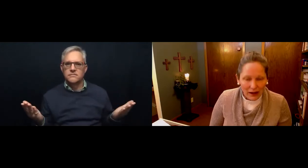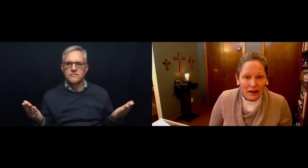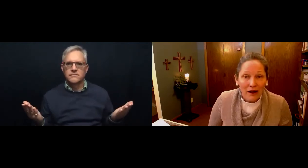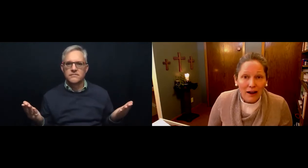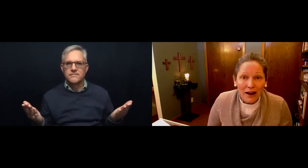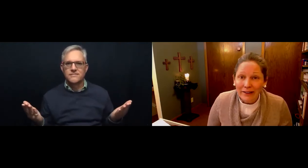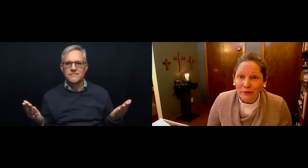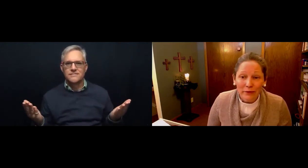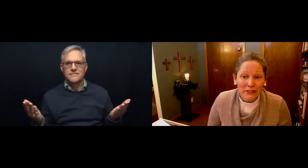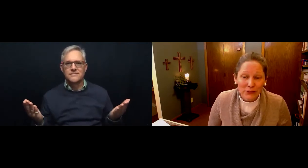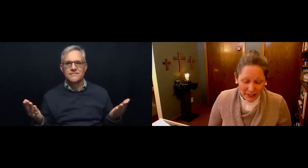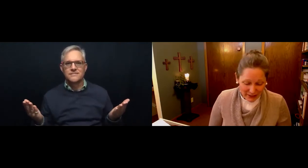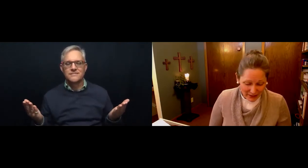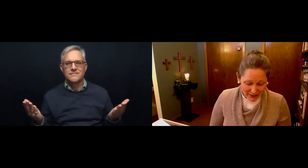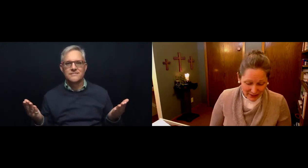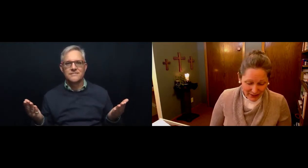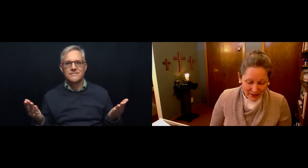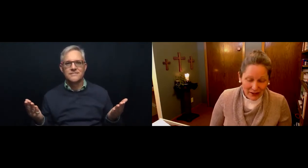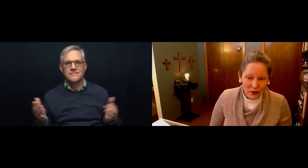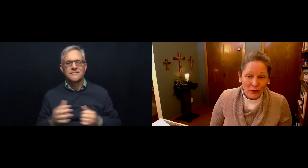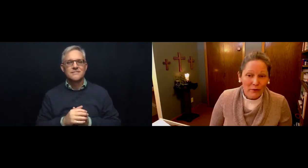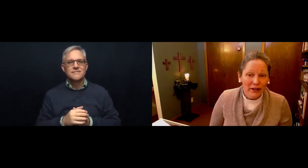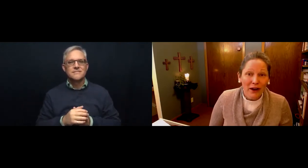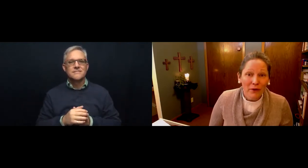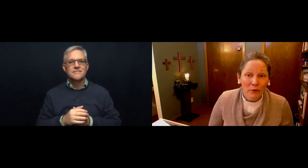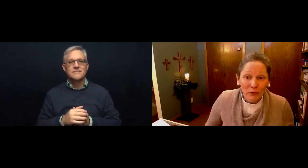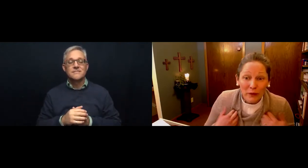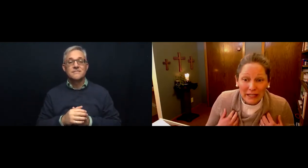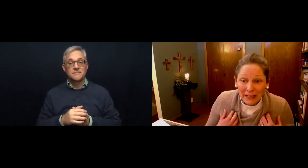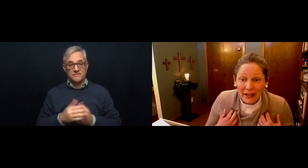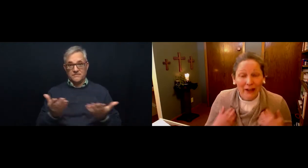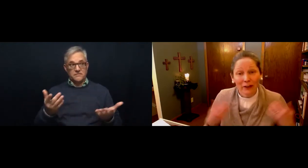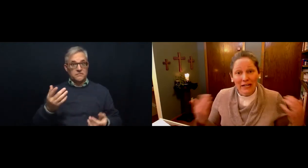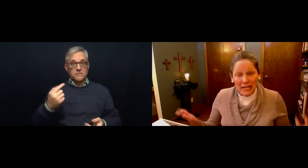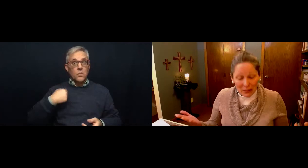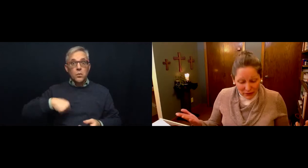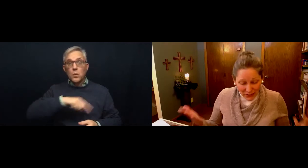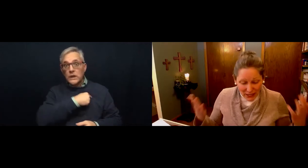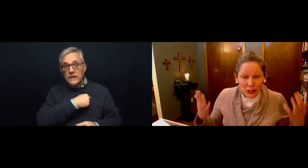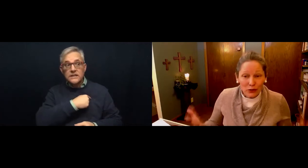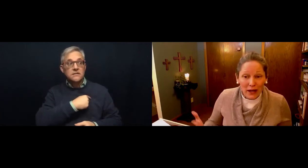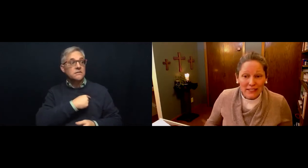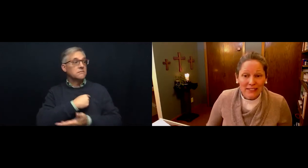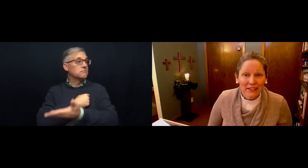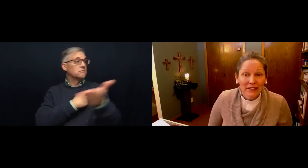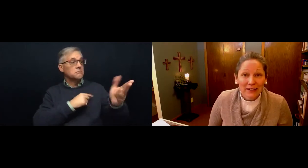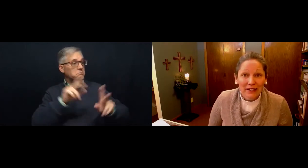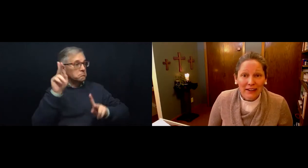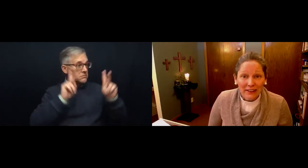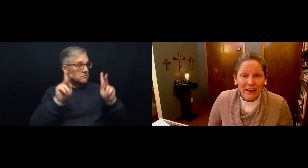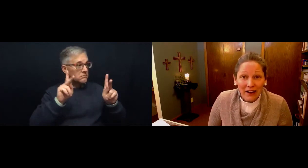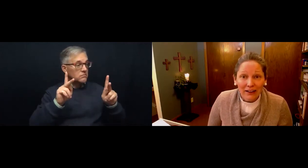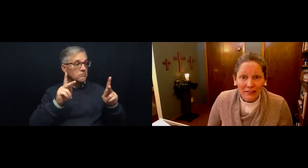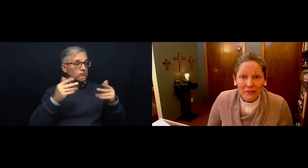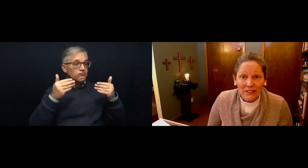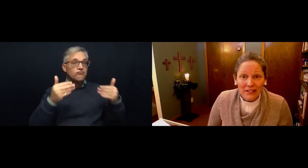That God rejoices when we and our neighbors trust